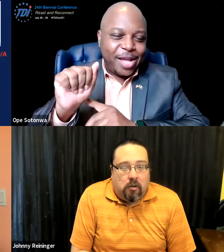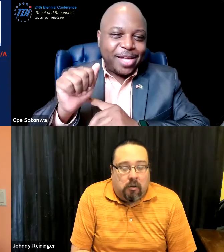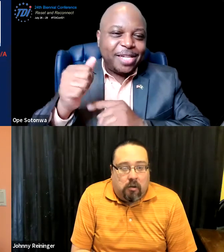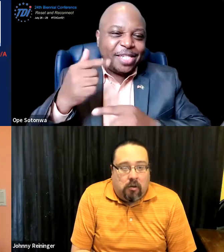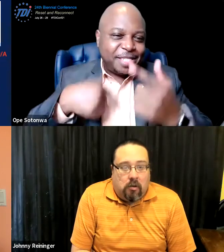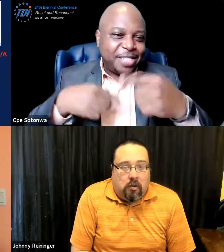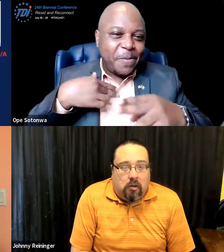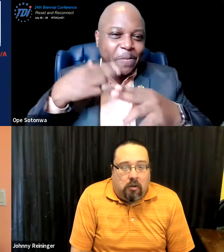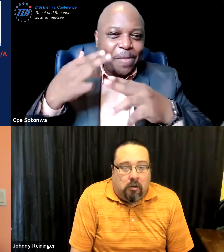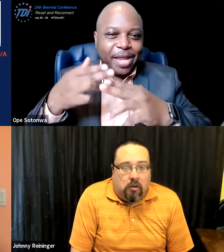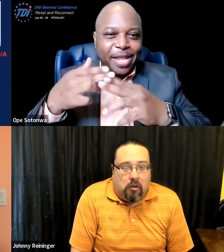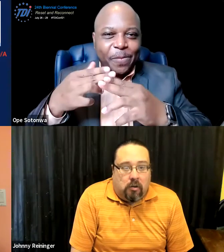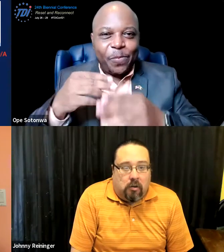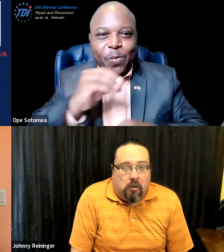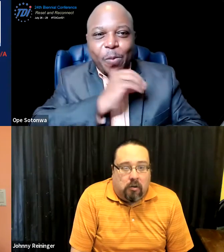Sotonwa.